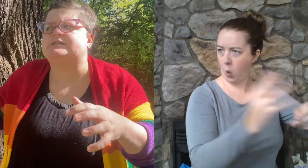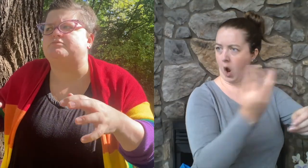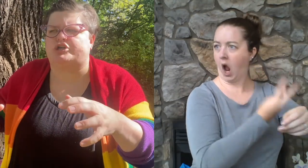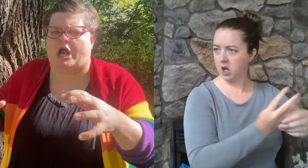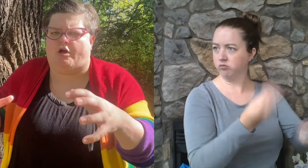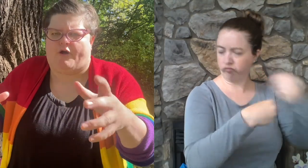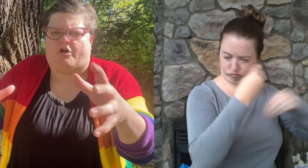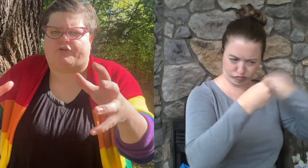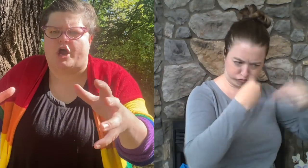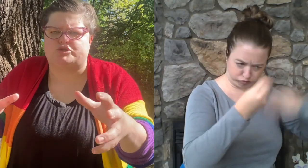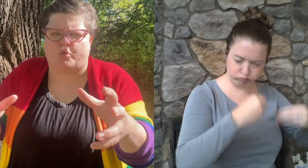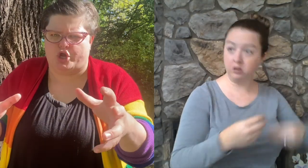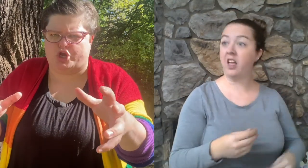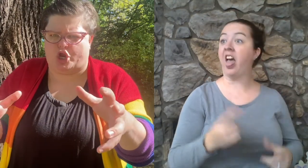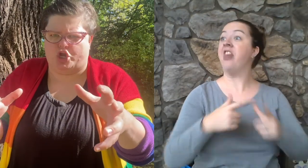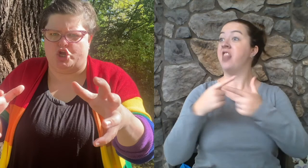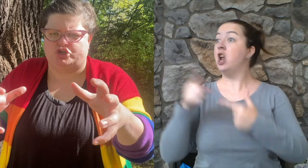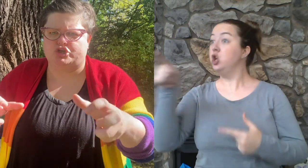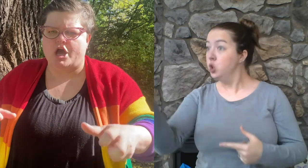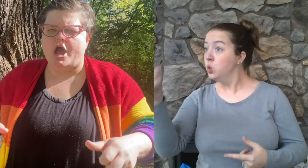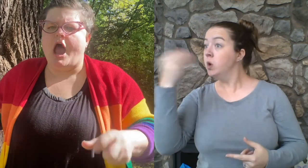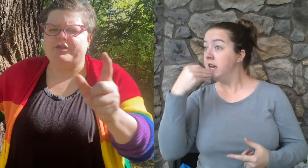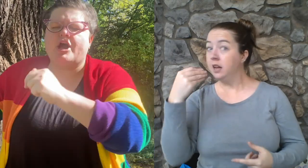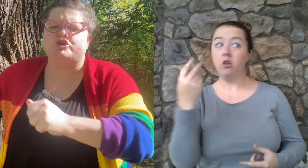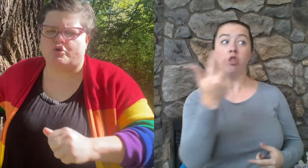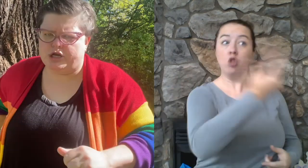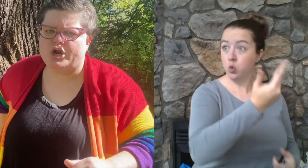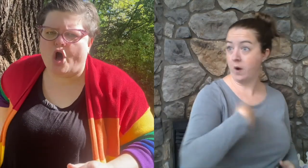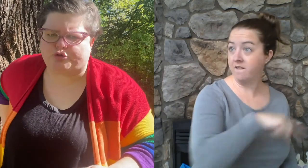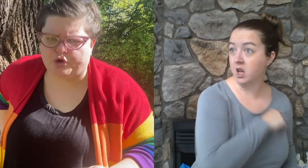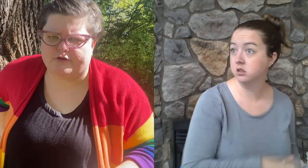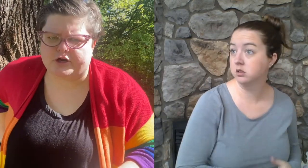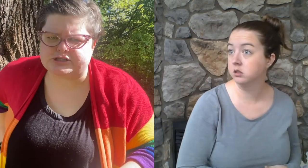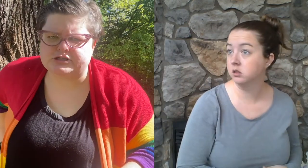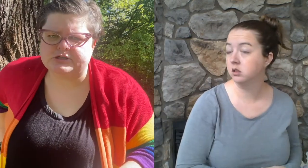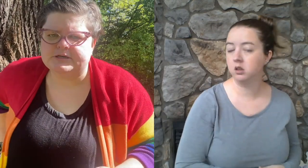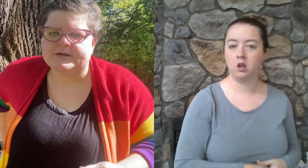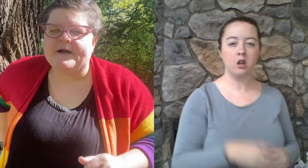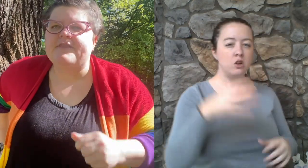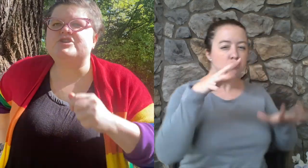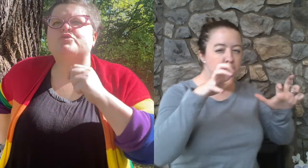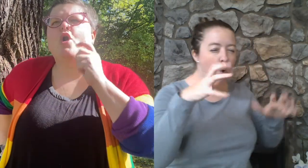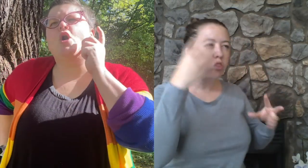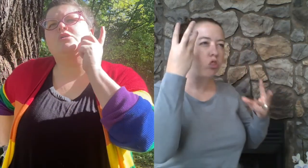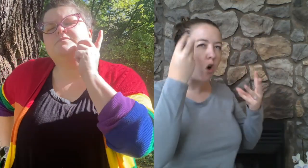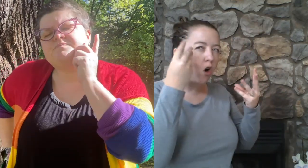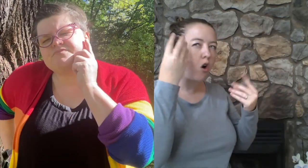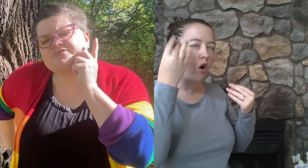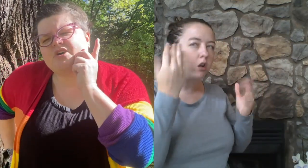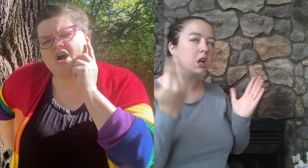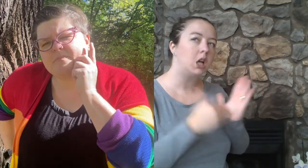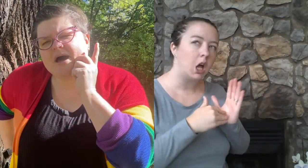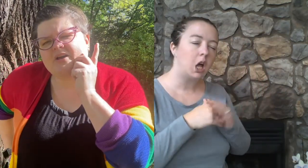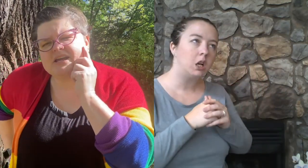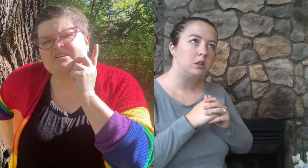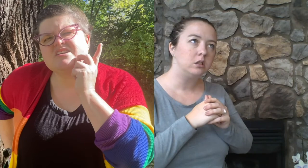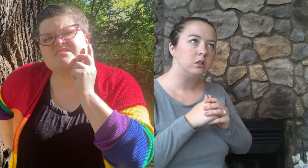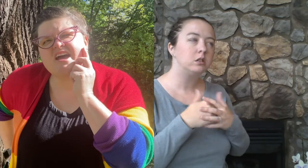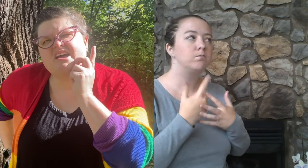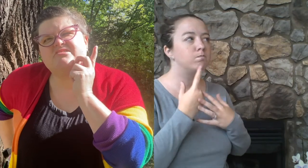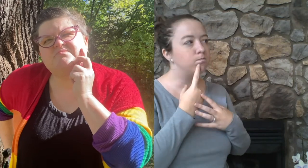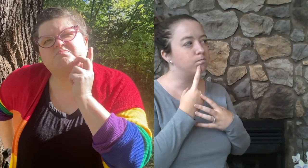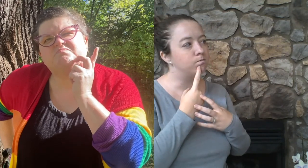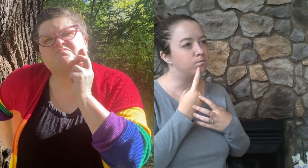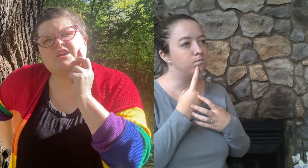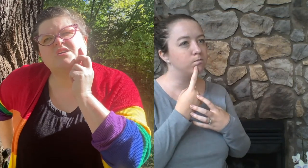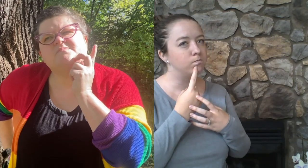as much alfalfa as we can eat. And then you can eat all three of us." And the troll thought about it